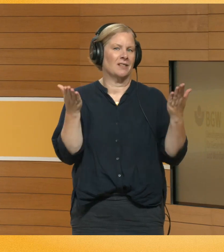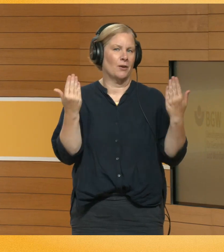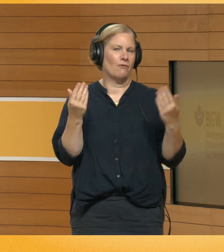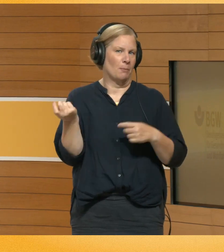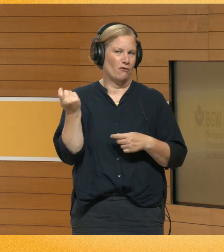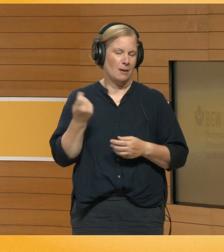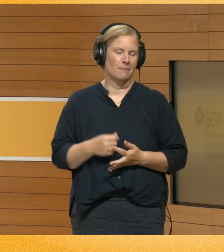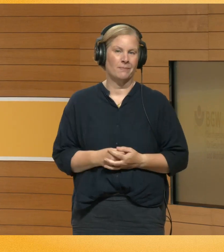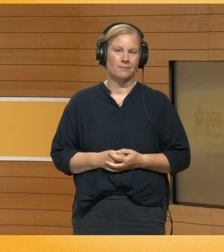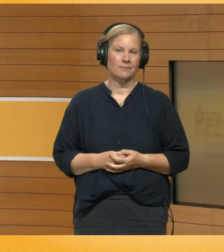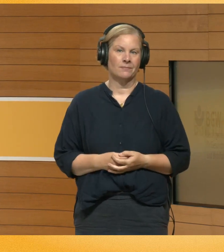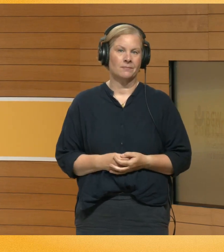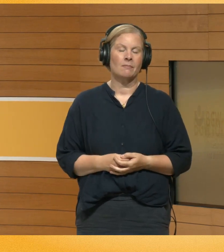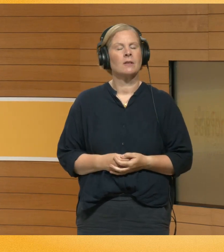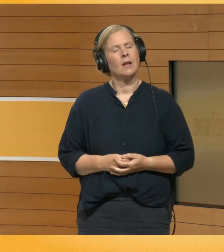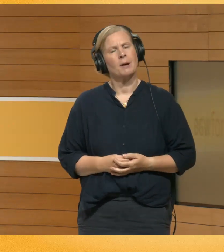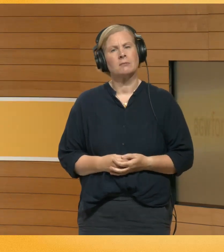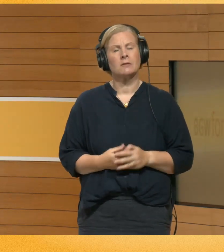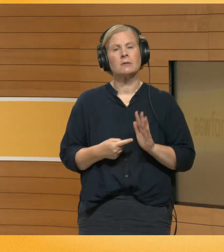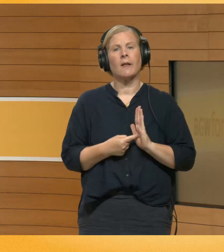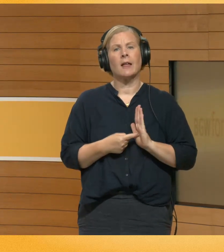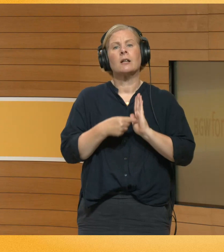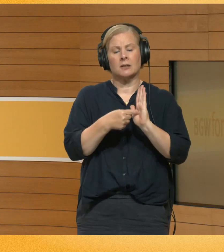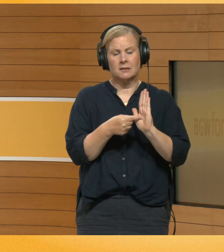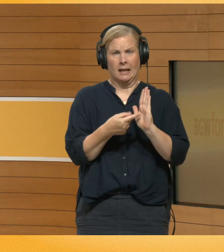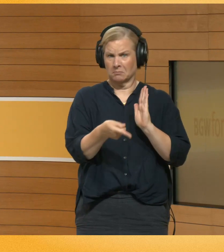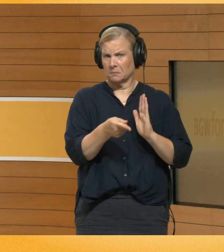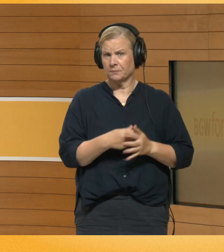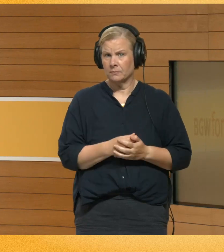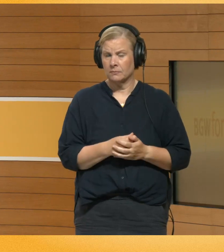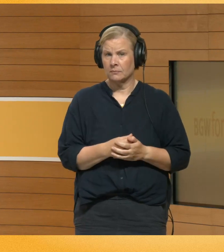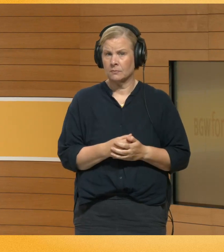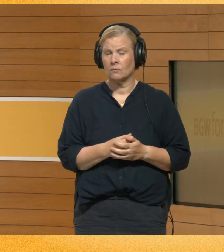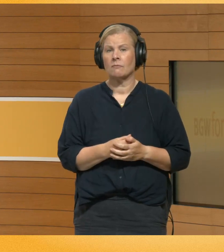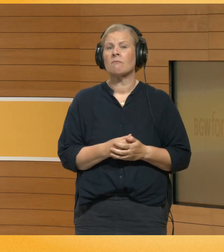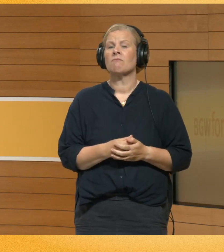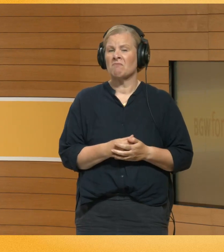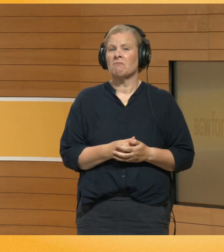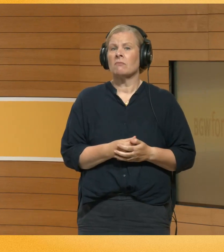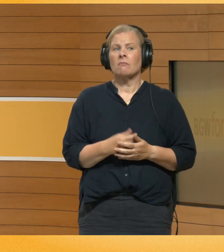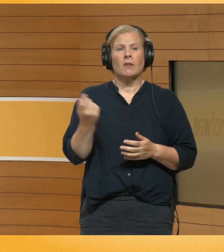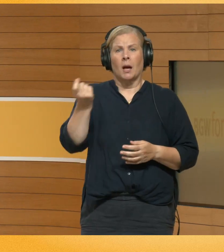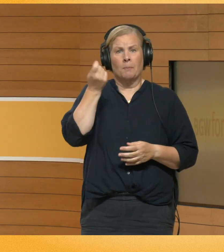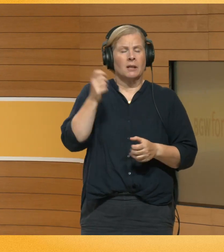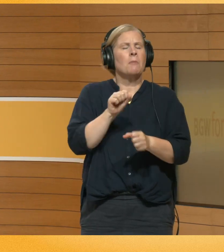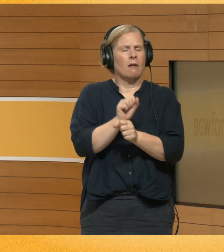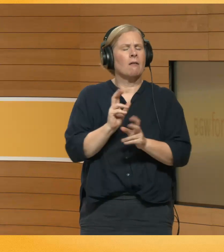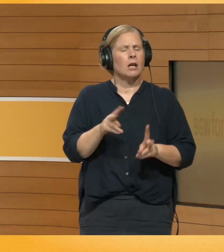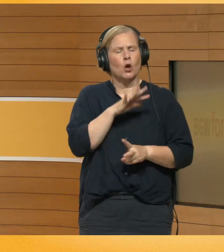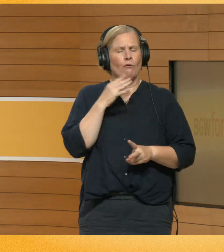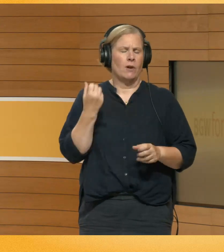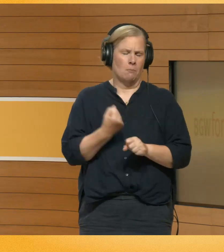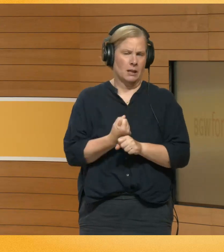So this was just a short commercial, so to speak. But I think it shows very well that there's still a lot of